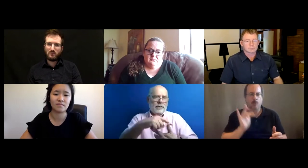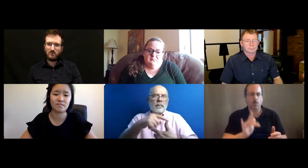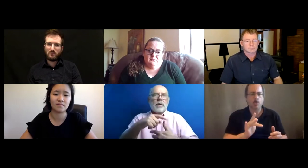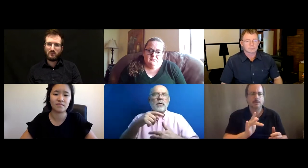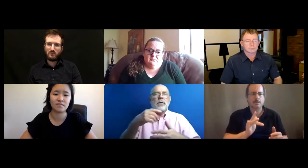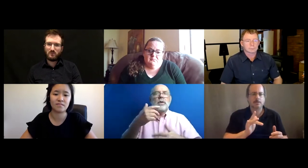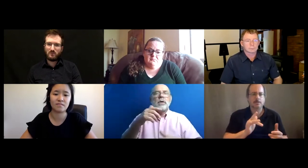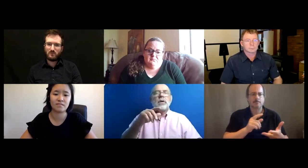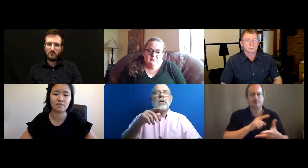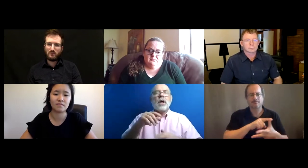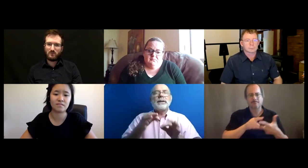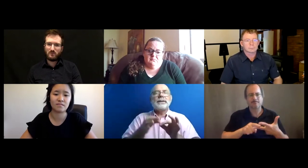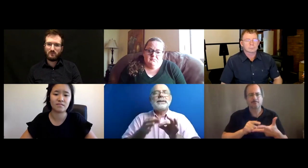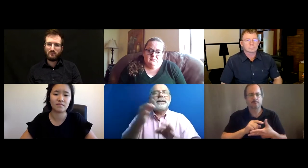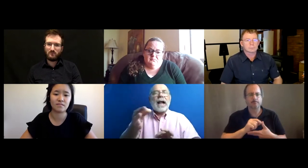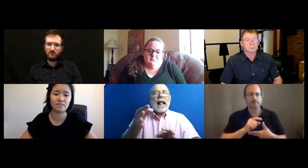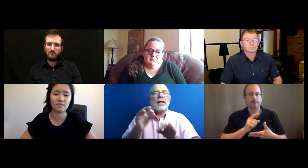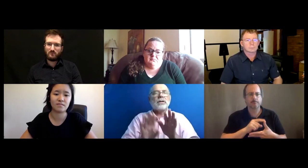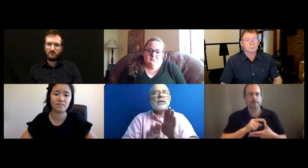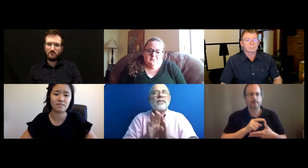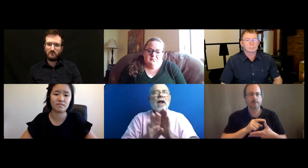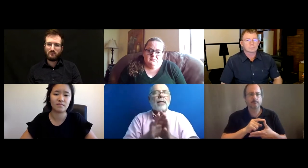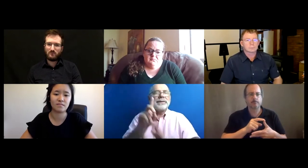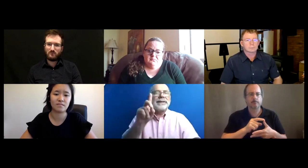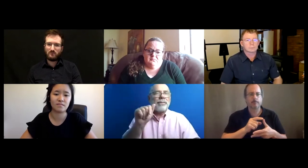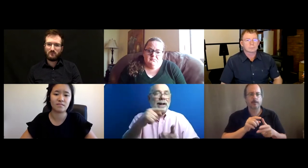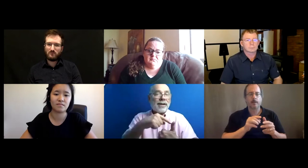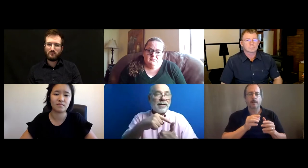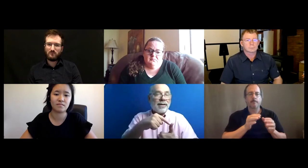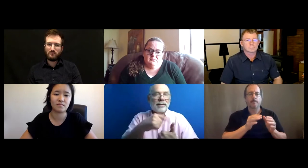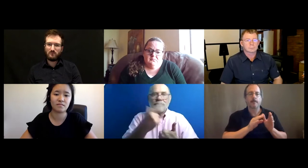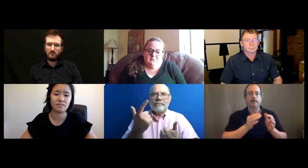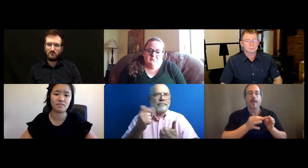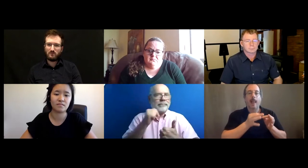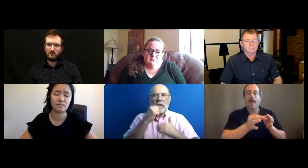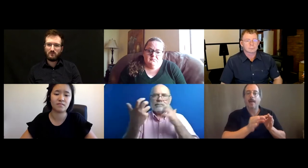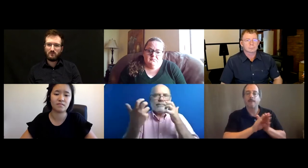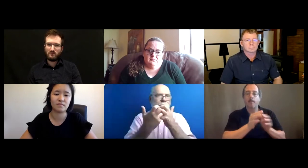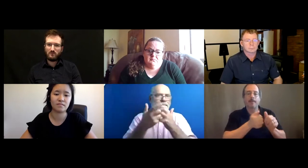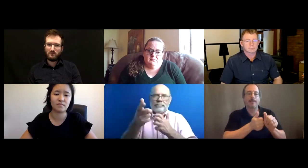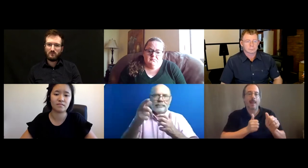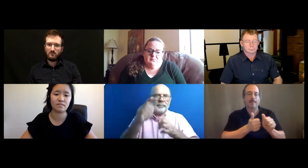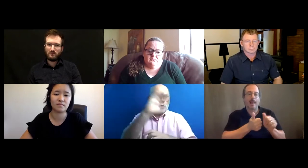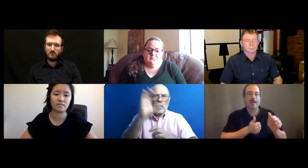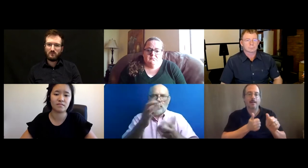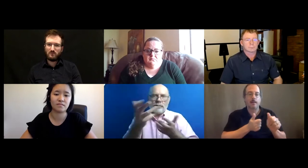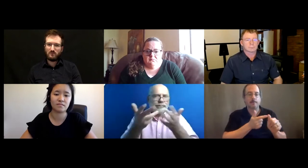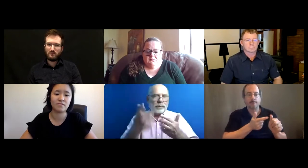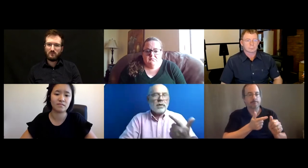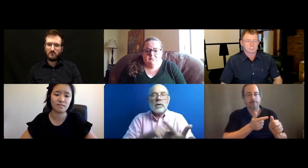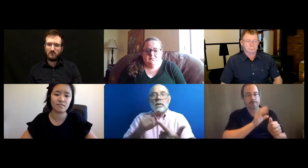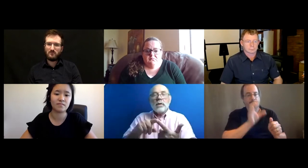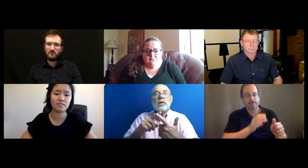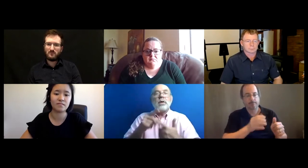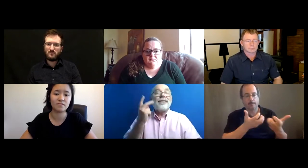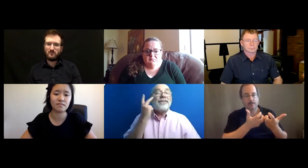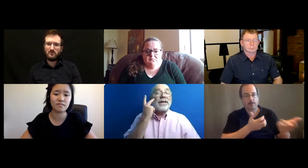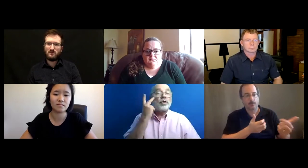Zoom. There were a number of factors. Some of the students had a developmental delay and just did not